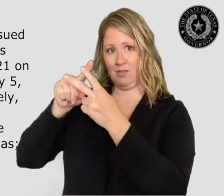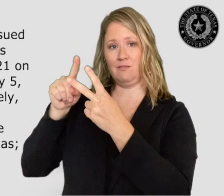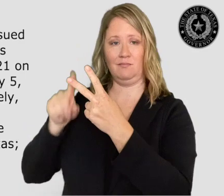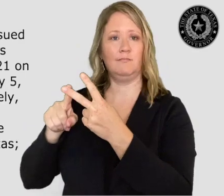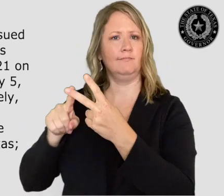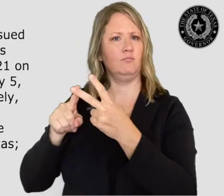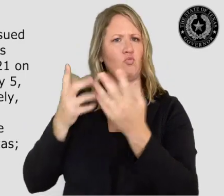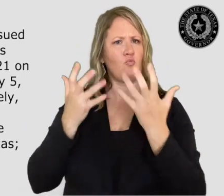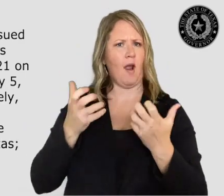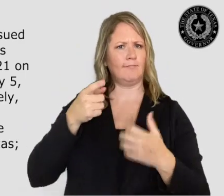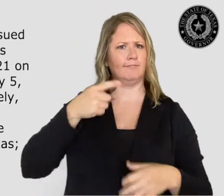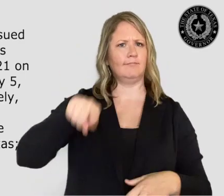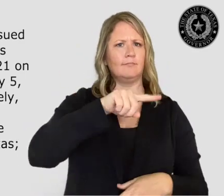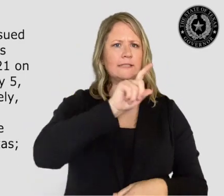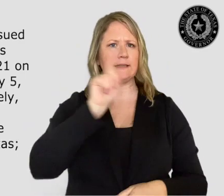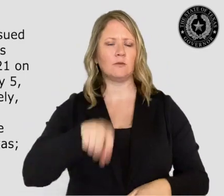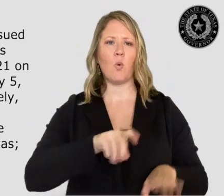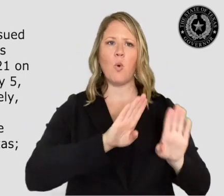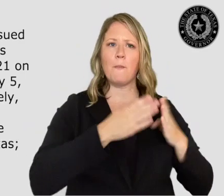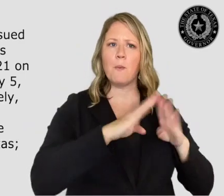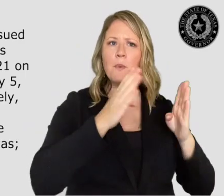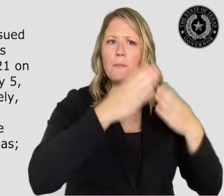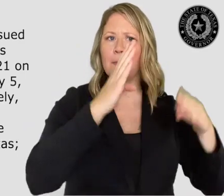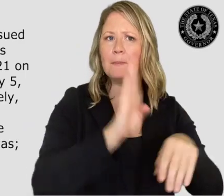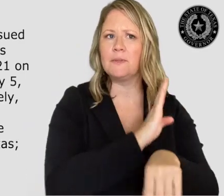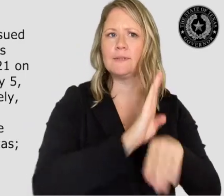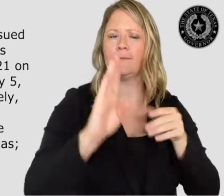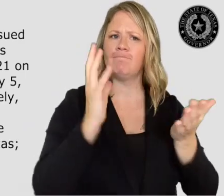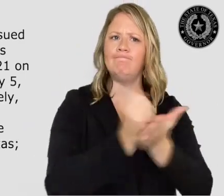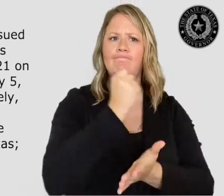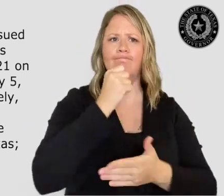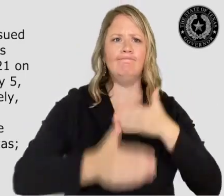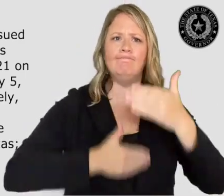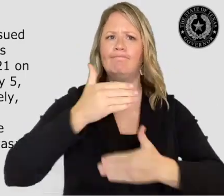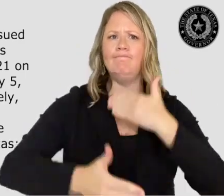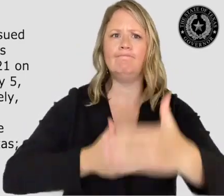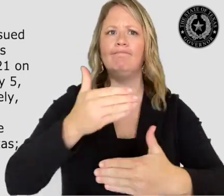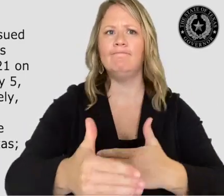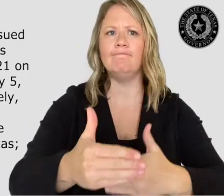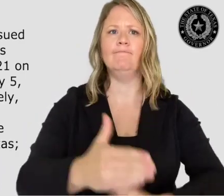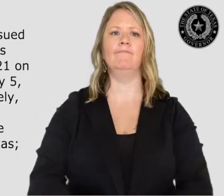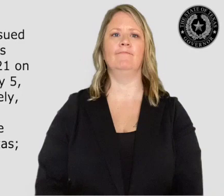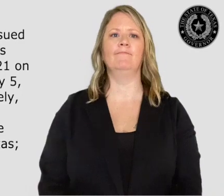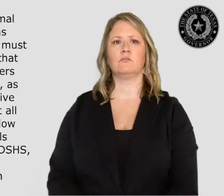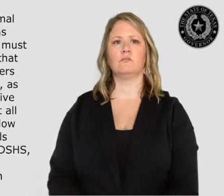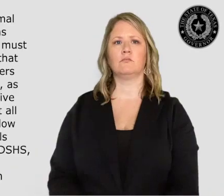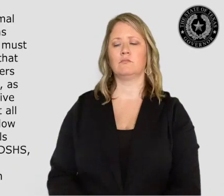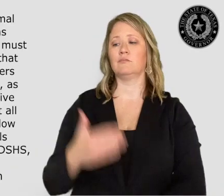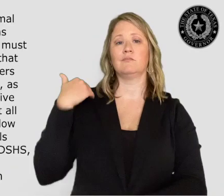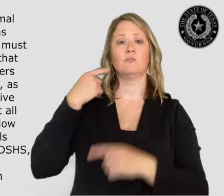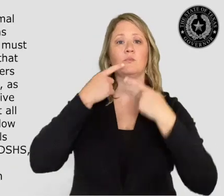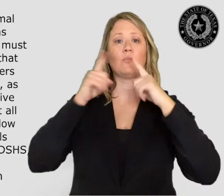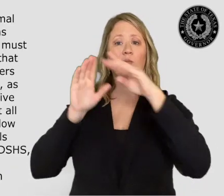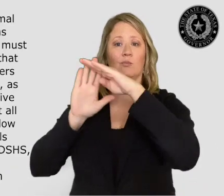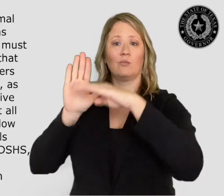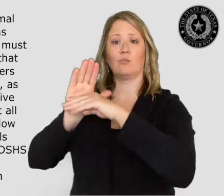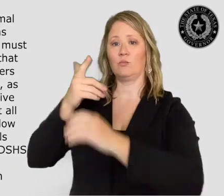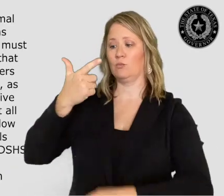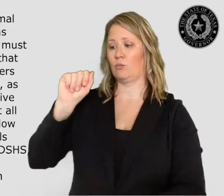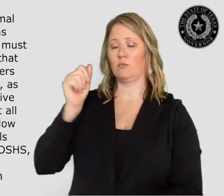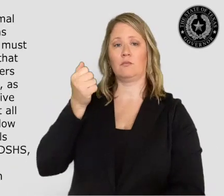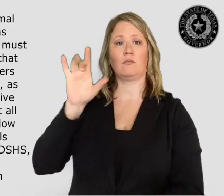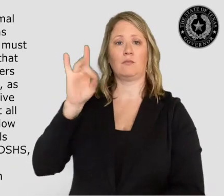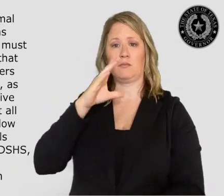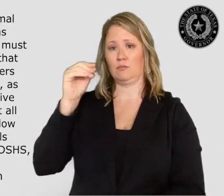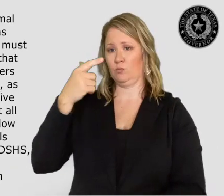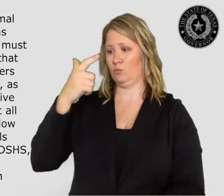May 5th, 2020, respectively, to expand the services that are reopened in Texas, And whereas, as